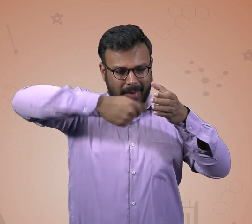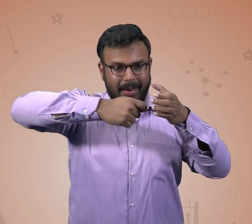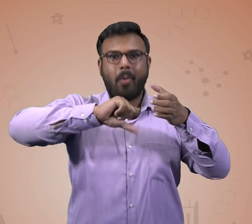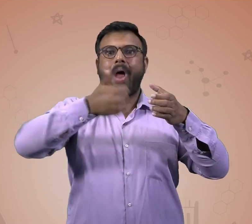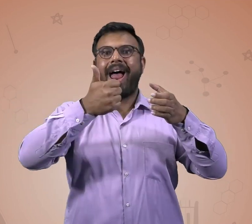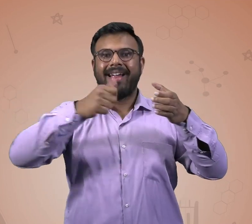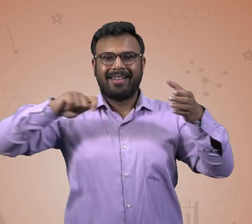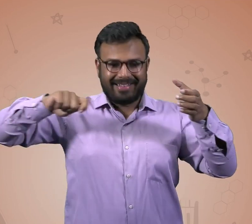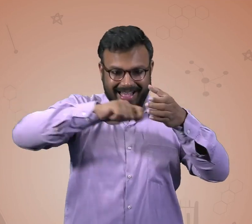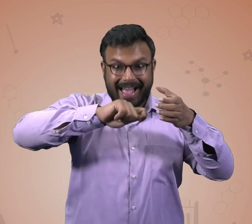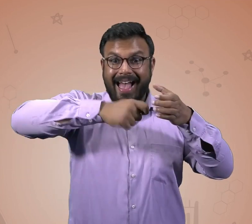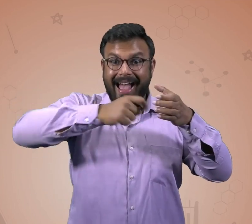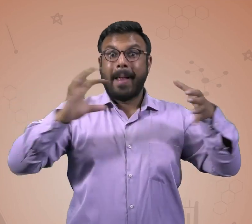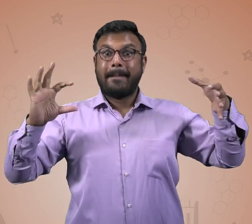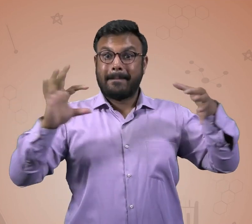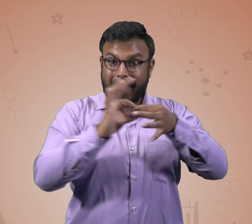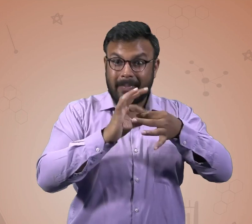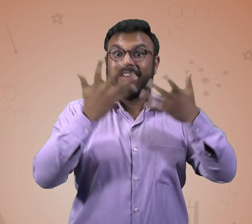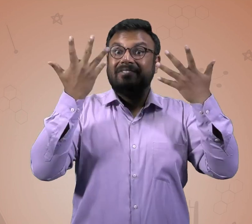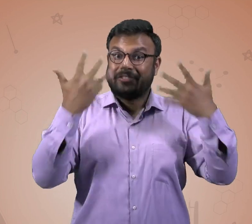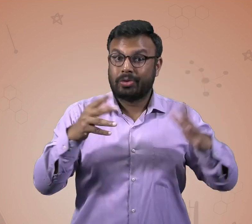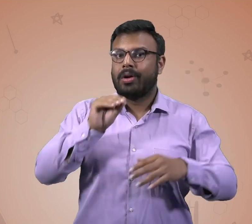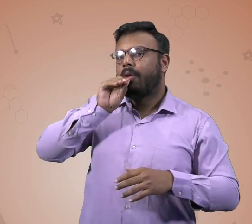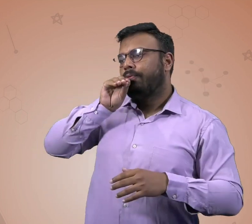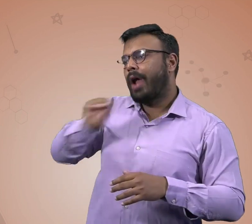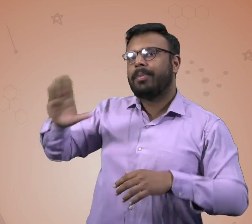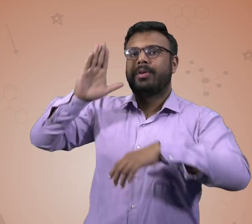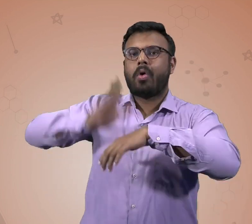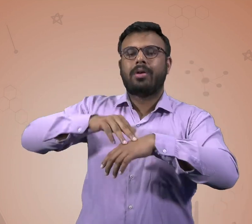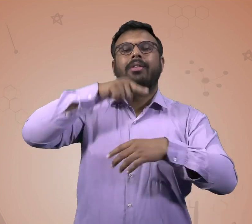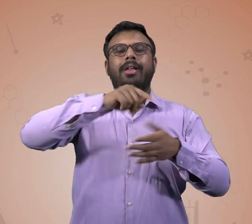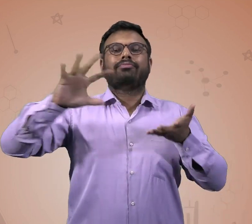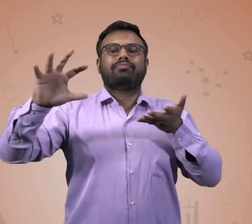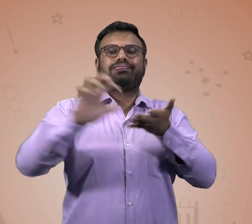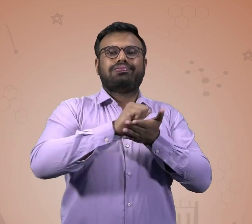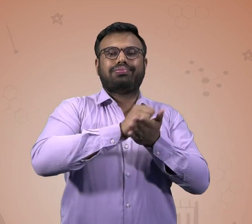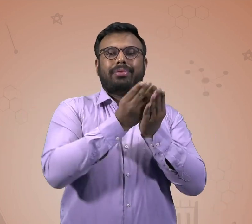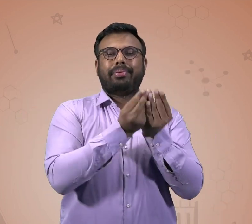Once the immune system is active, it fights off the disease-causing antigen.